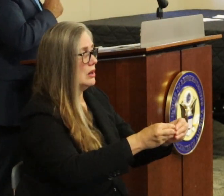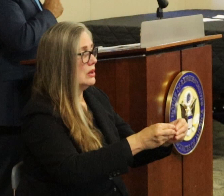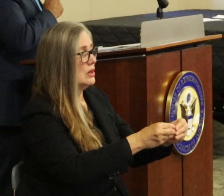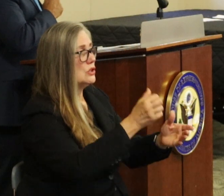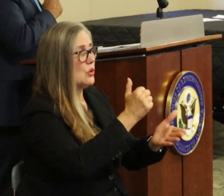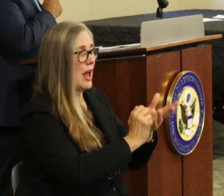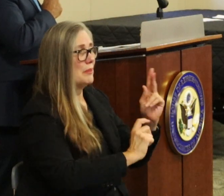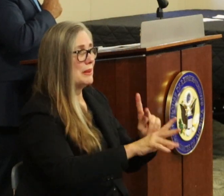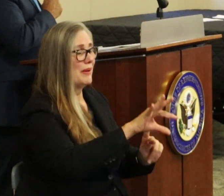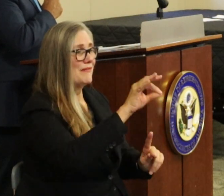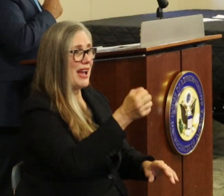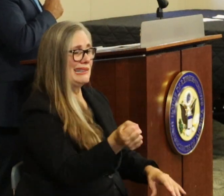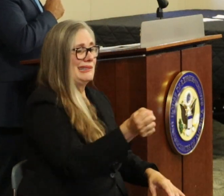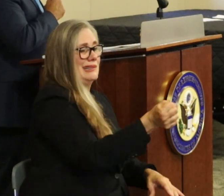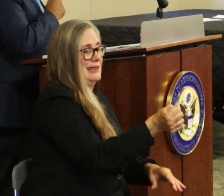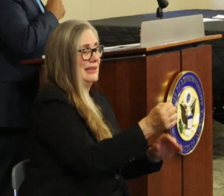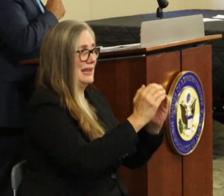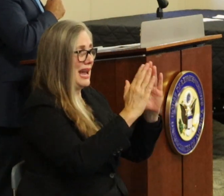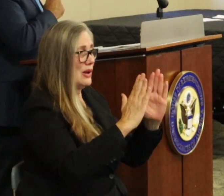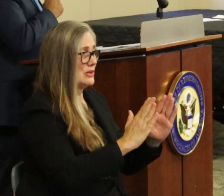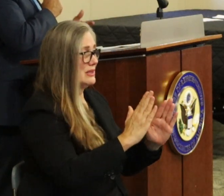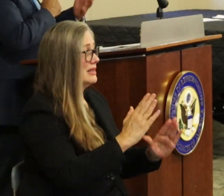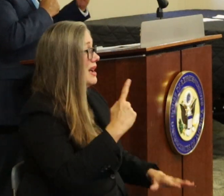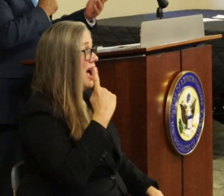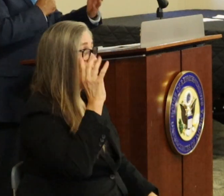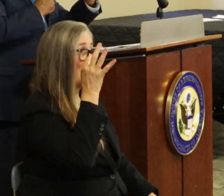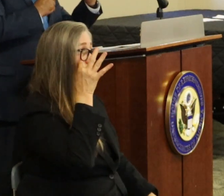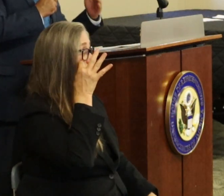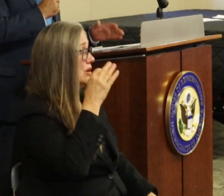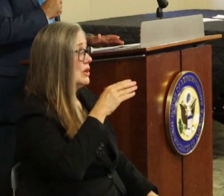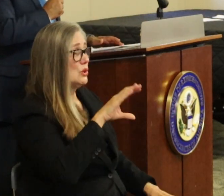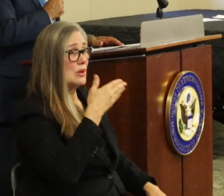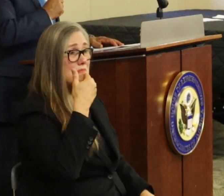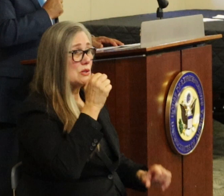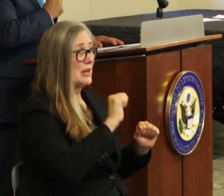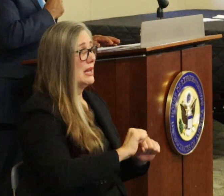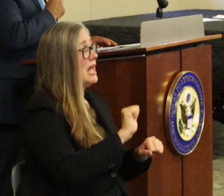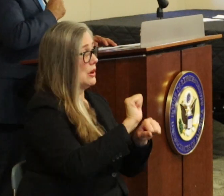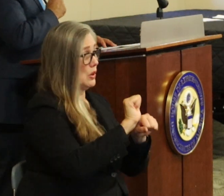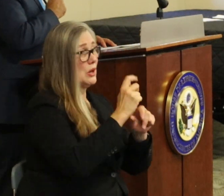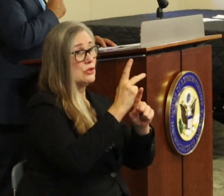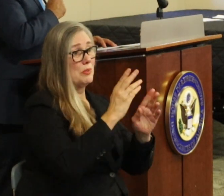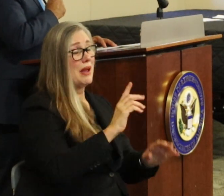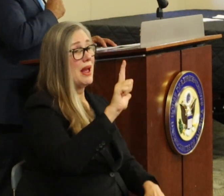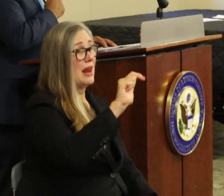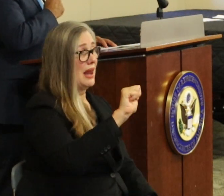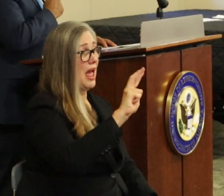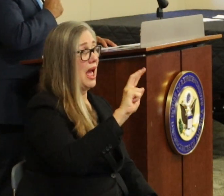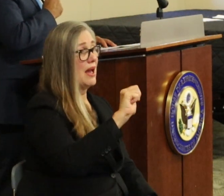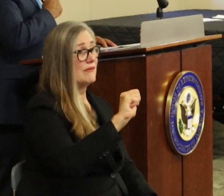I think the federal government is being as best partners they can be. And we're working with Supervisor Lavanino and others and